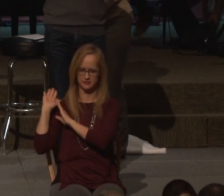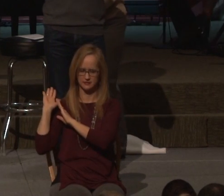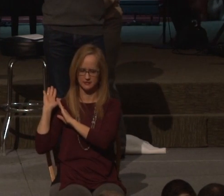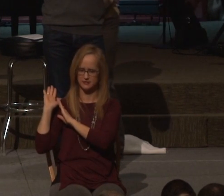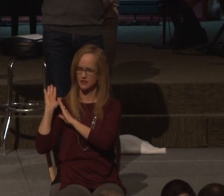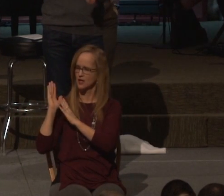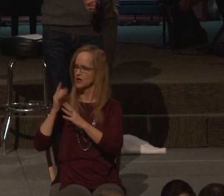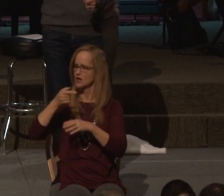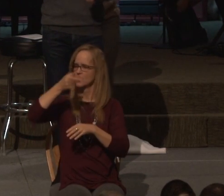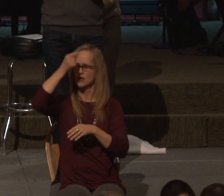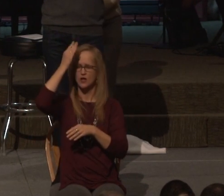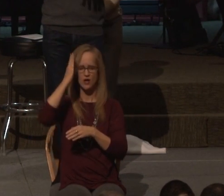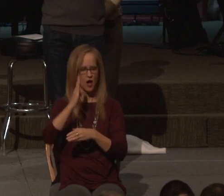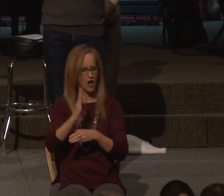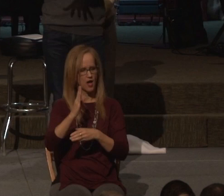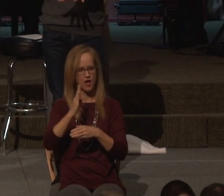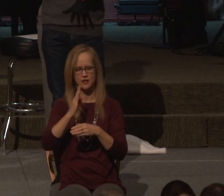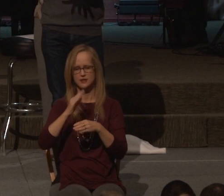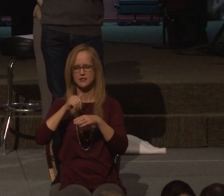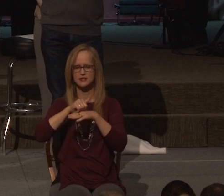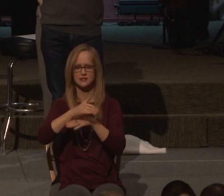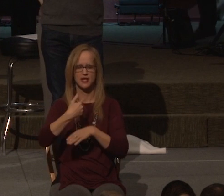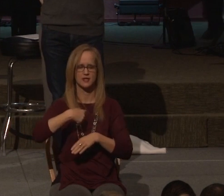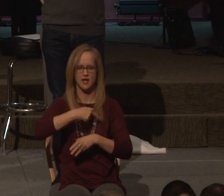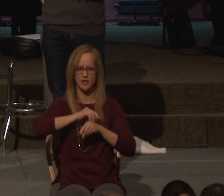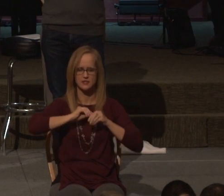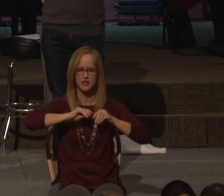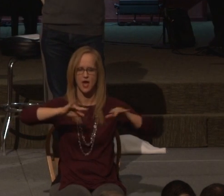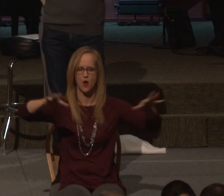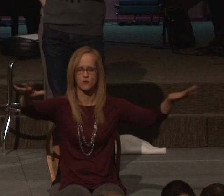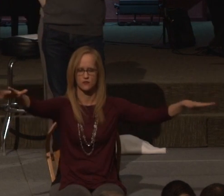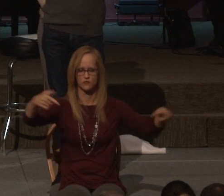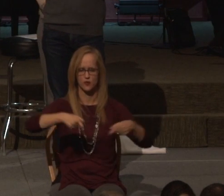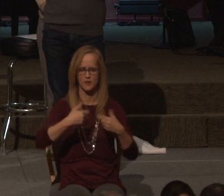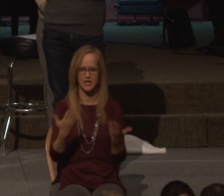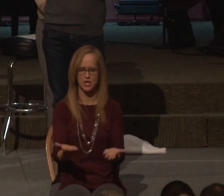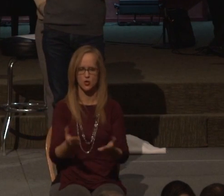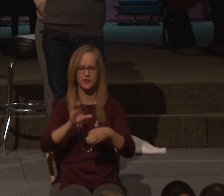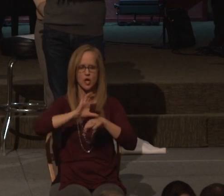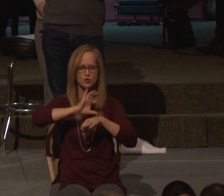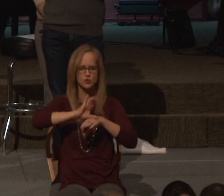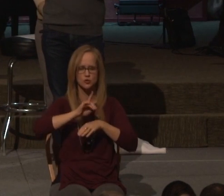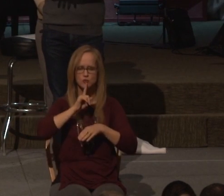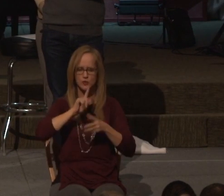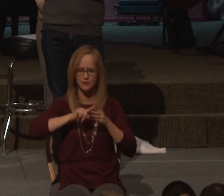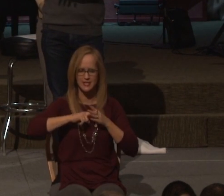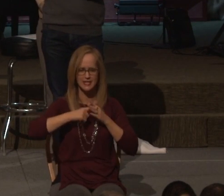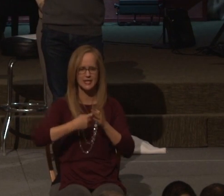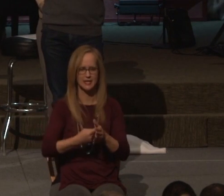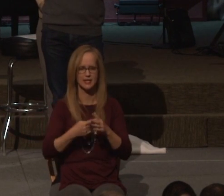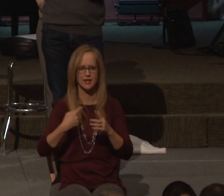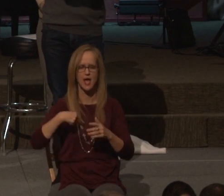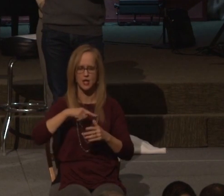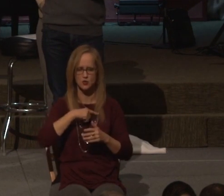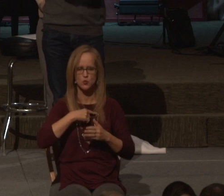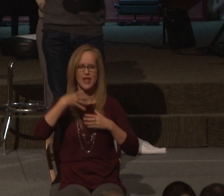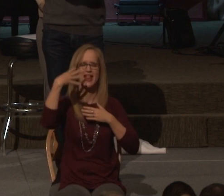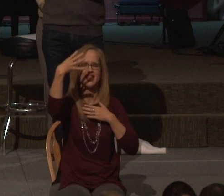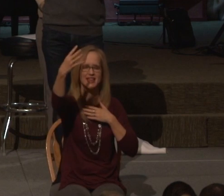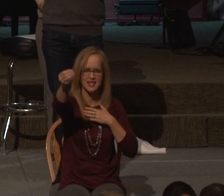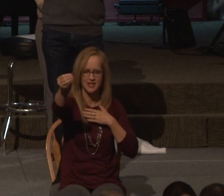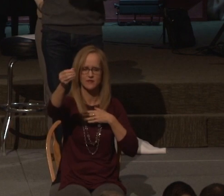God, I pray that you would send us out from here. God, that church would truly begin as we leave here, that we put